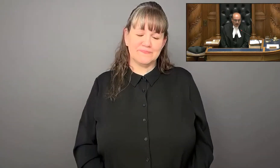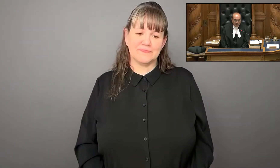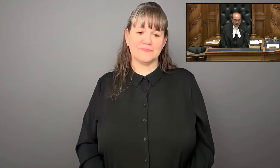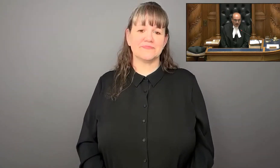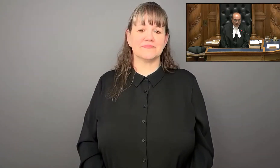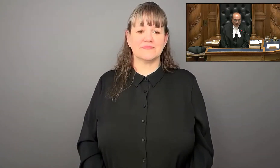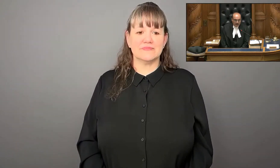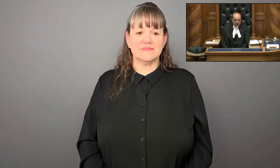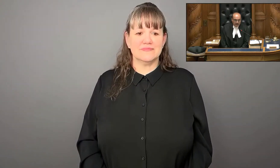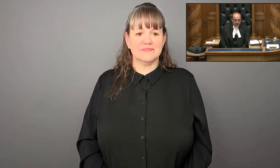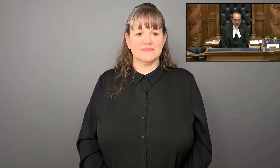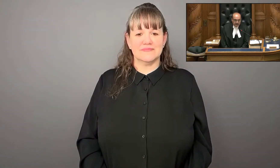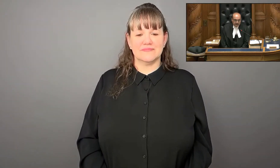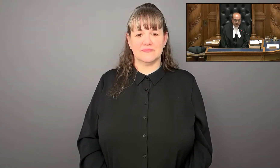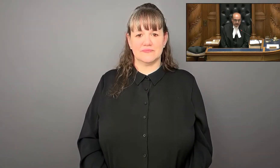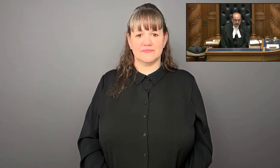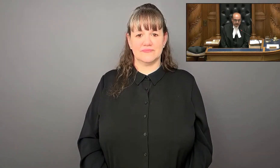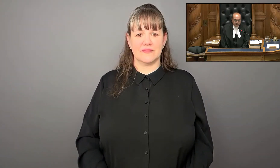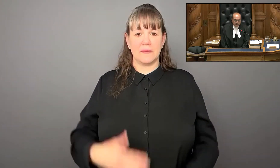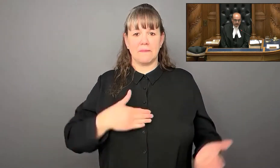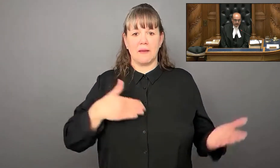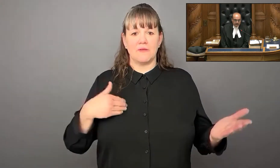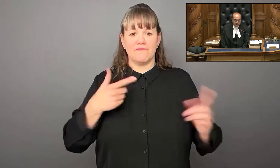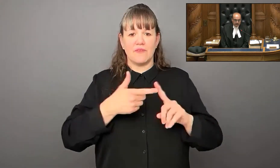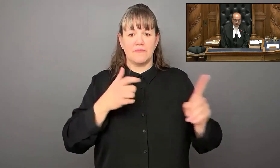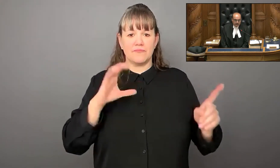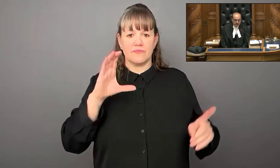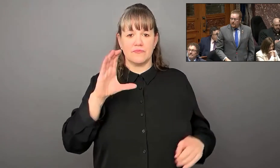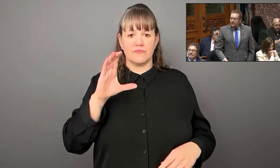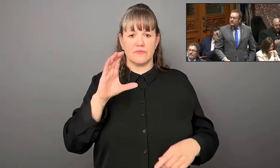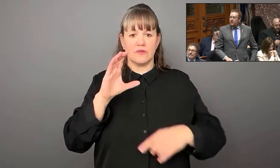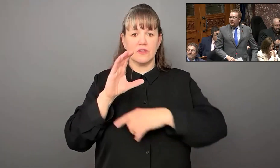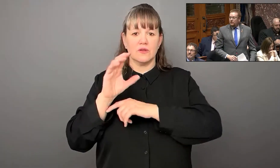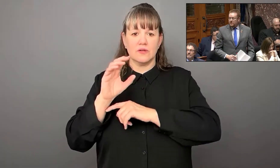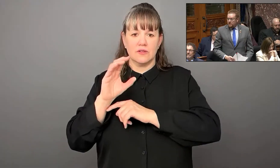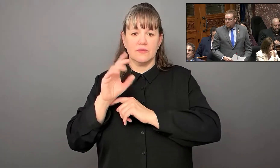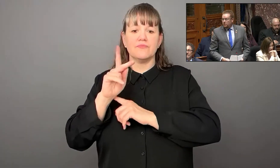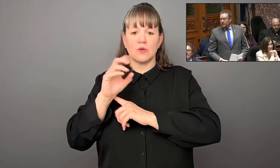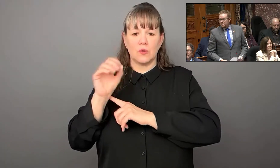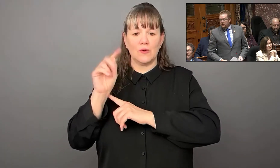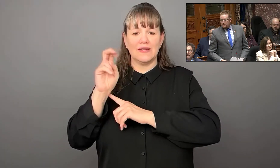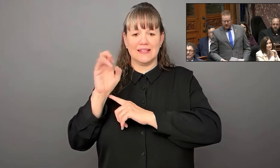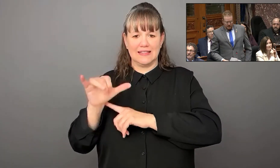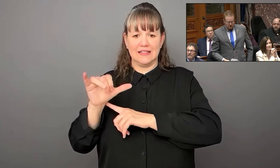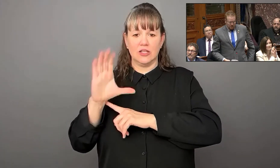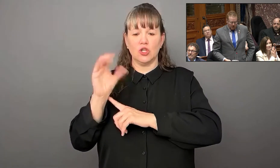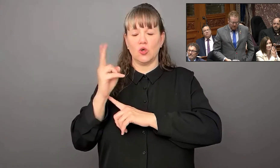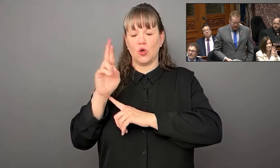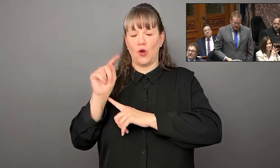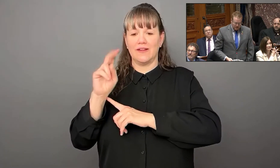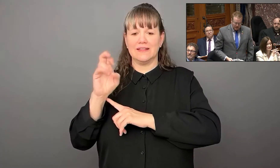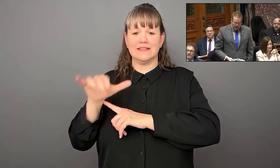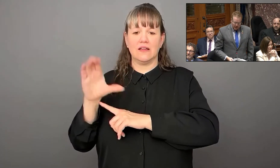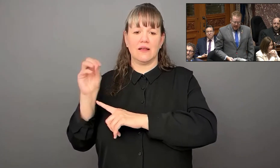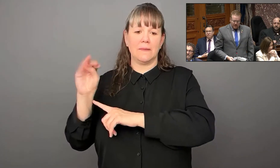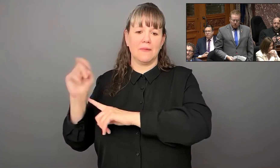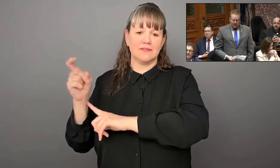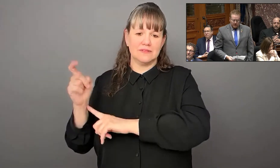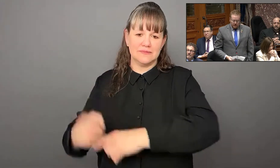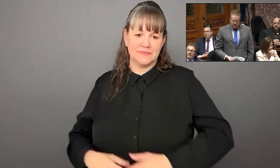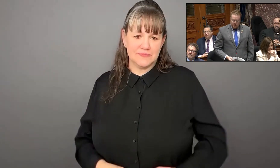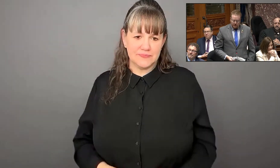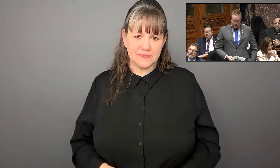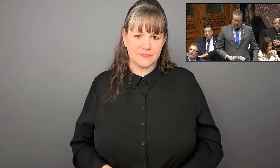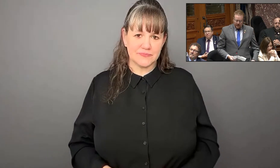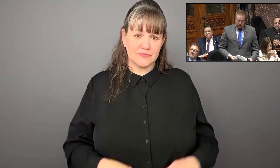Member Courtney Comox. Both sides of this House agree that mental health is in crisis in this province. Last